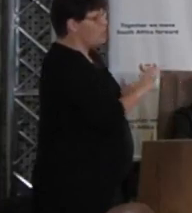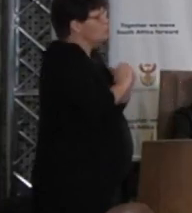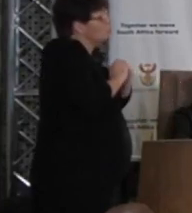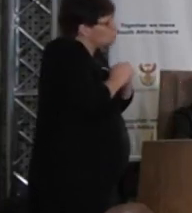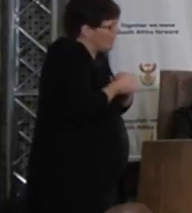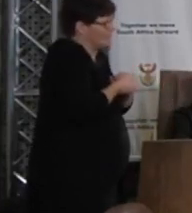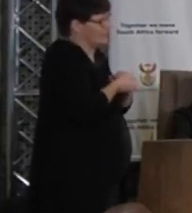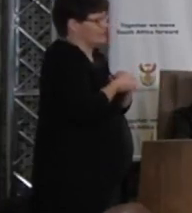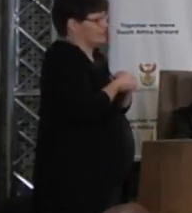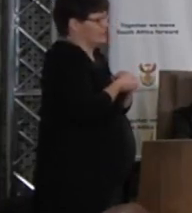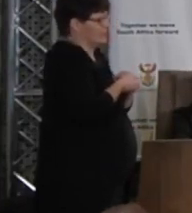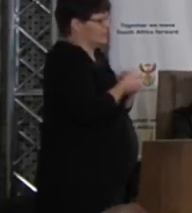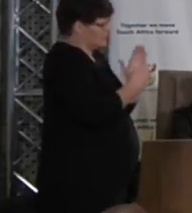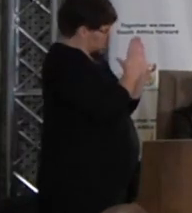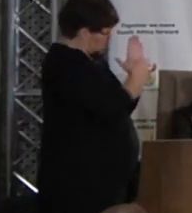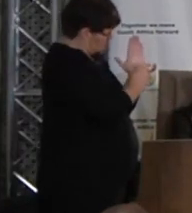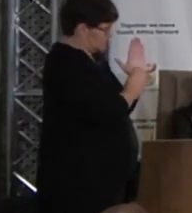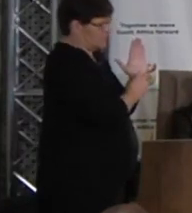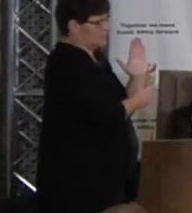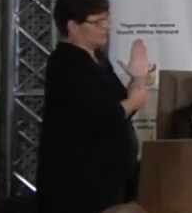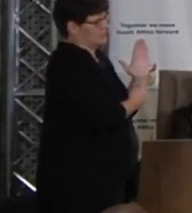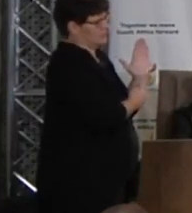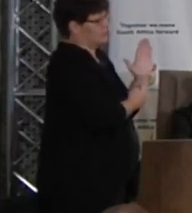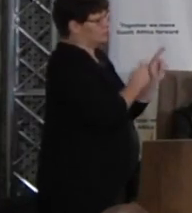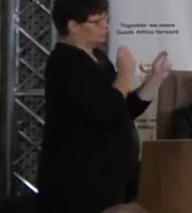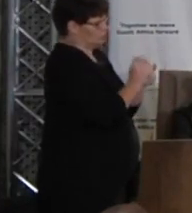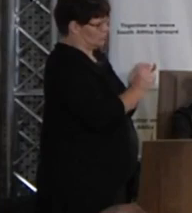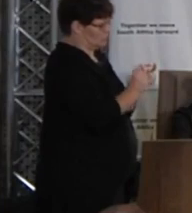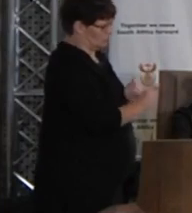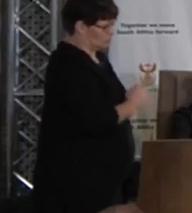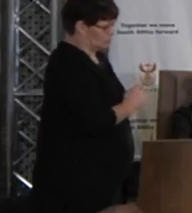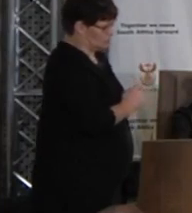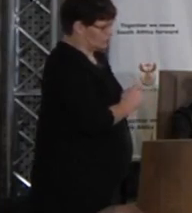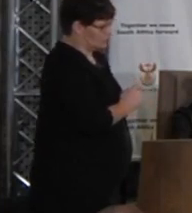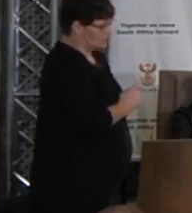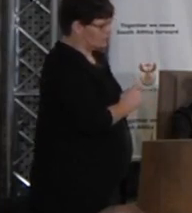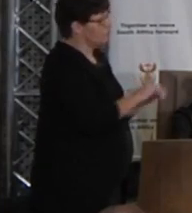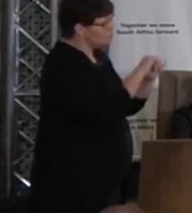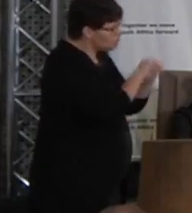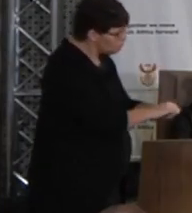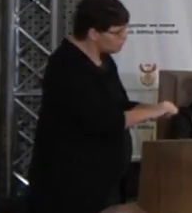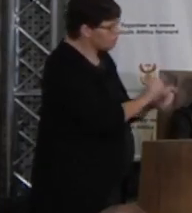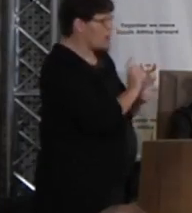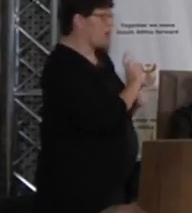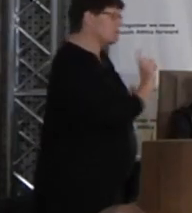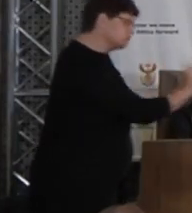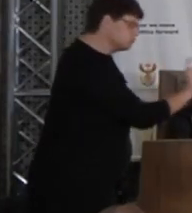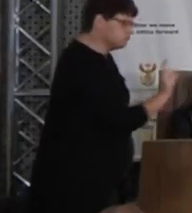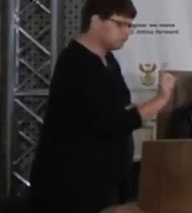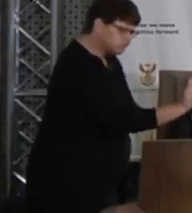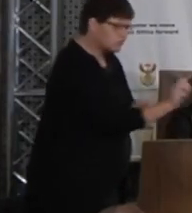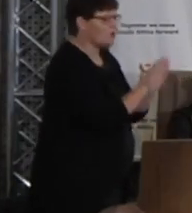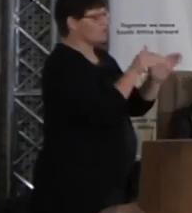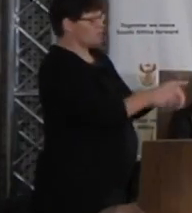Sizama ukuthi umthetho sithi bavumelekile manje abantu ukuthi baye emngcwabeni, bebeveli bevumelekile,